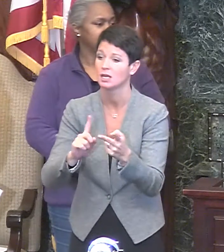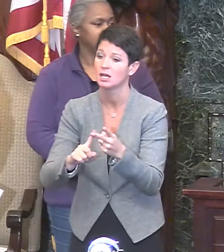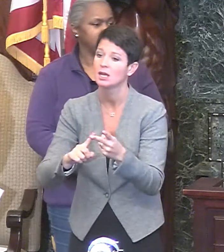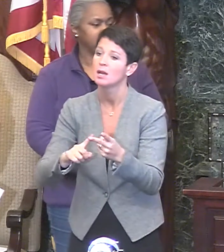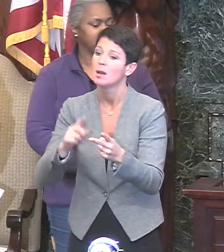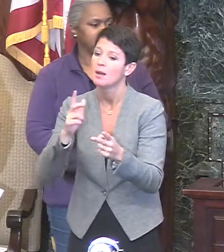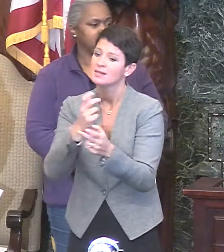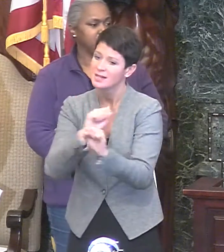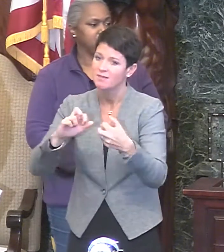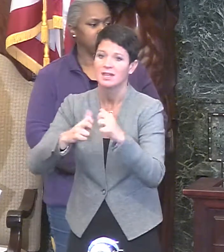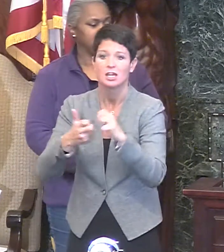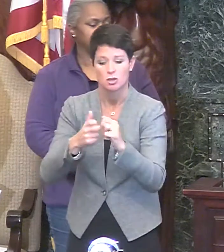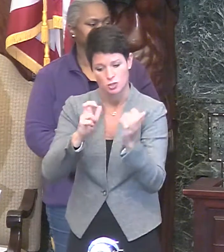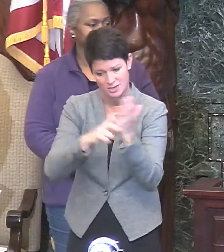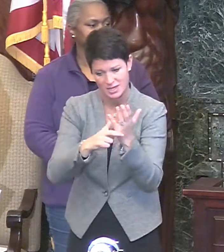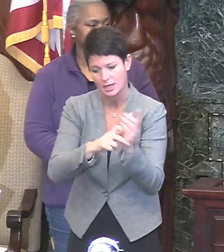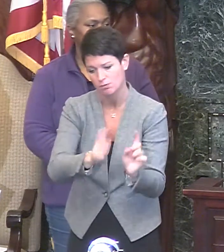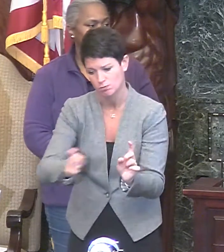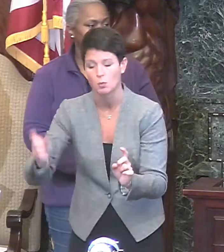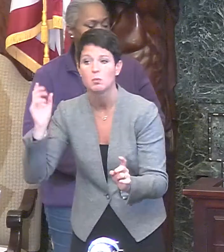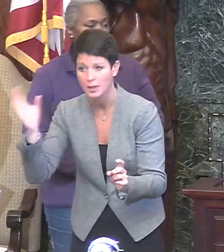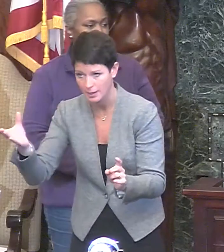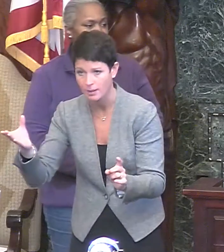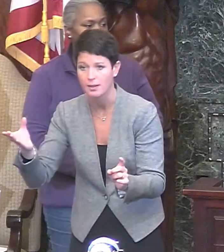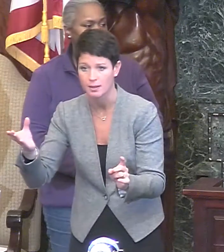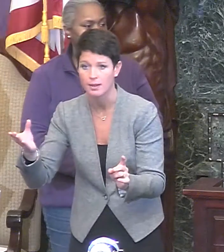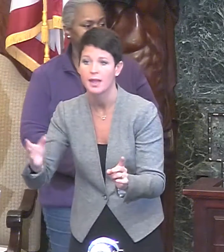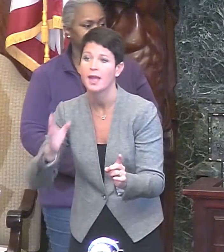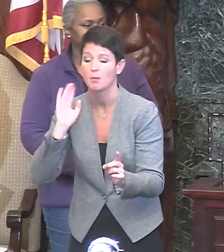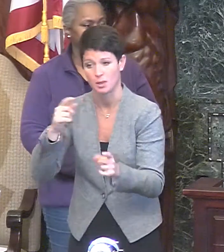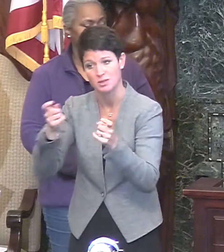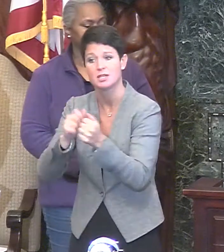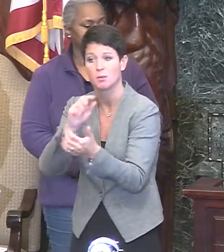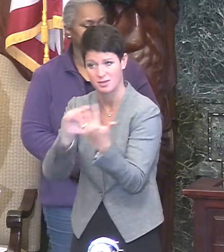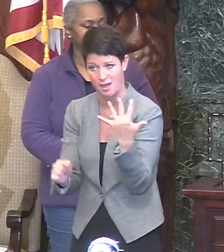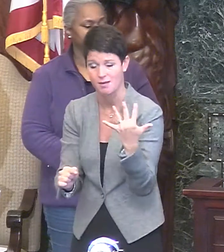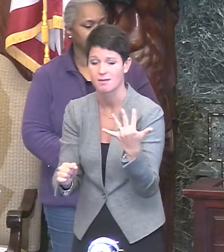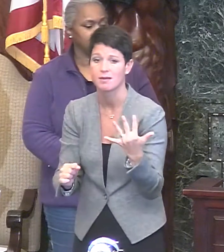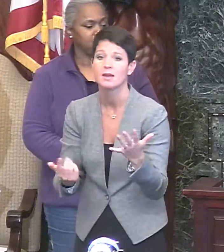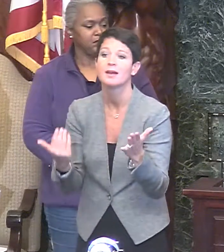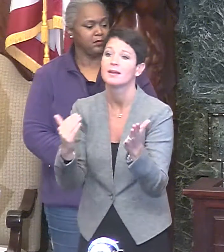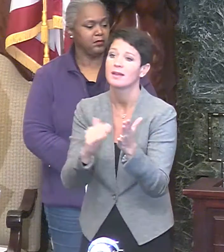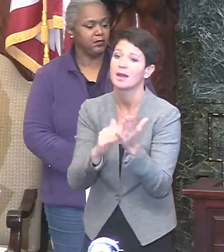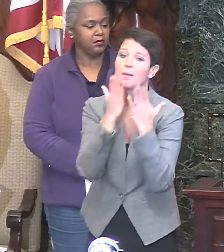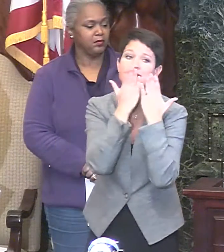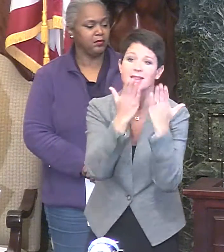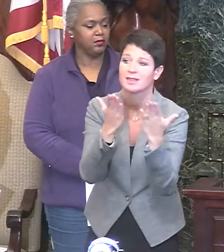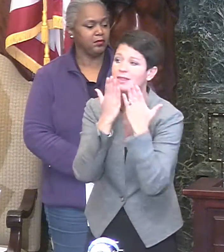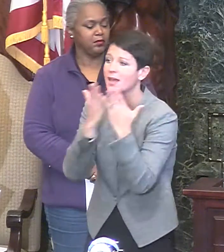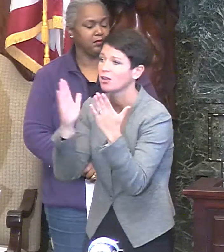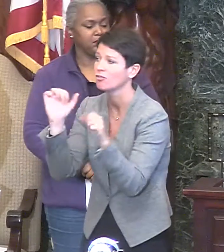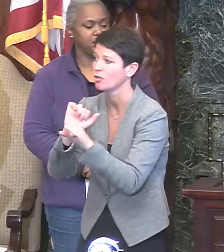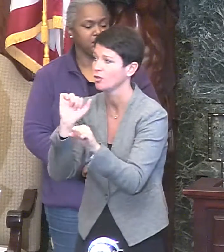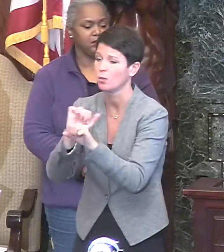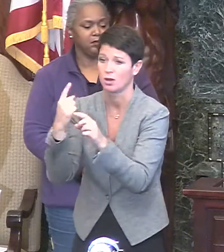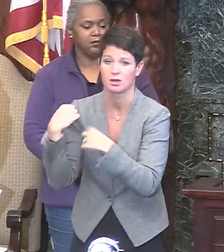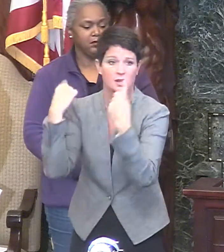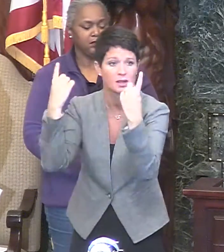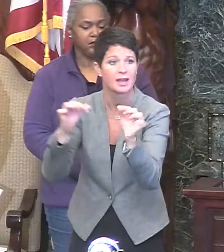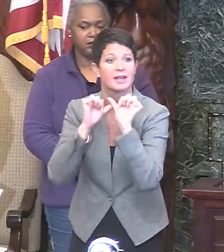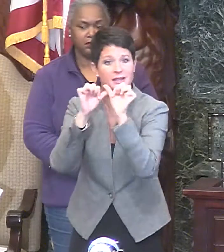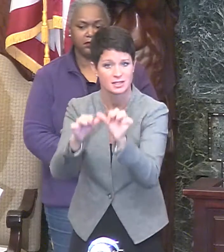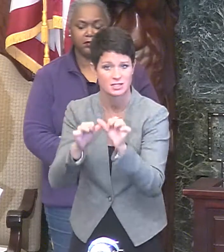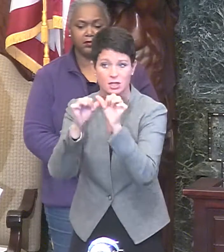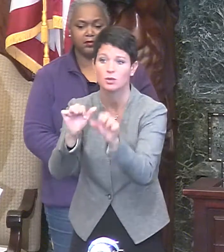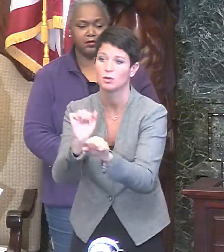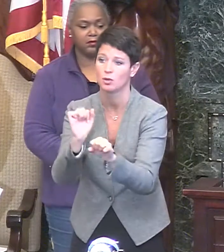that create safety issues will be ticketed and will be dealt with. So with that, I'd like to just thank everyone for all the work that they've done and continue to